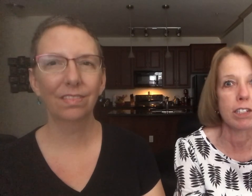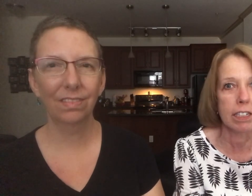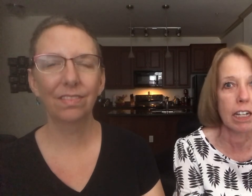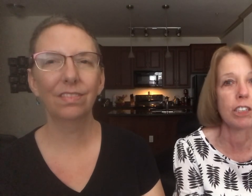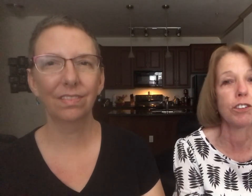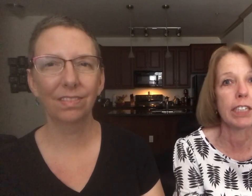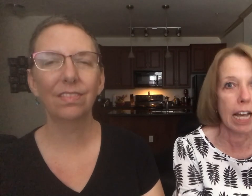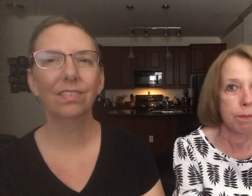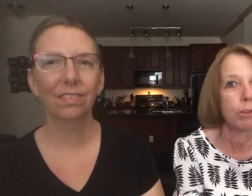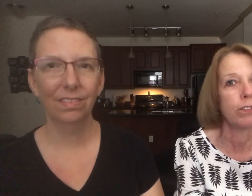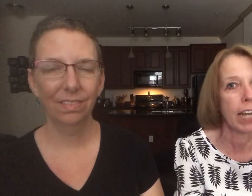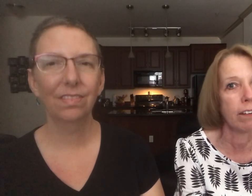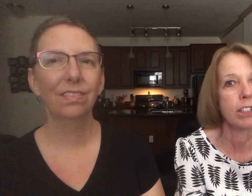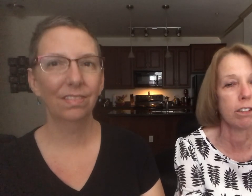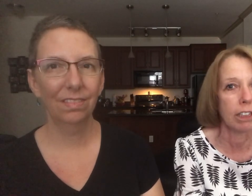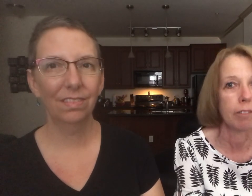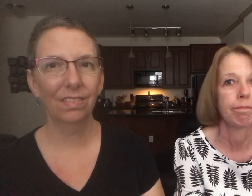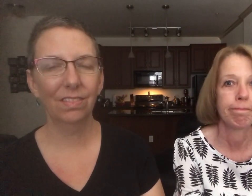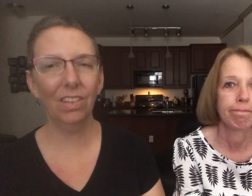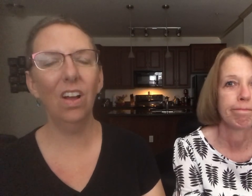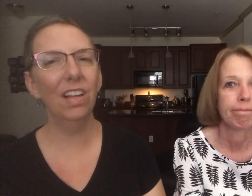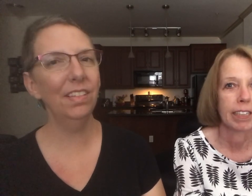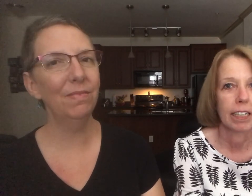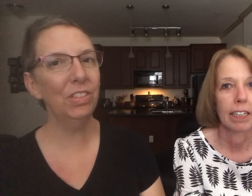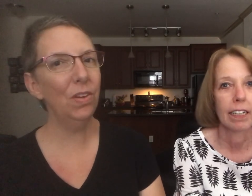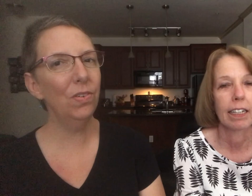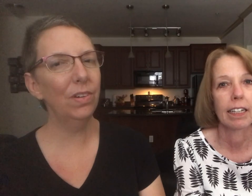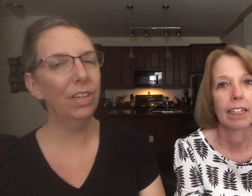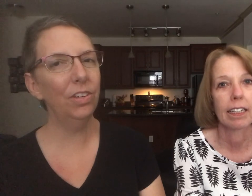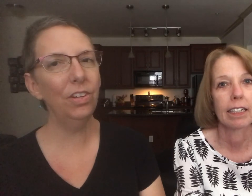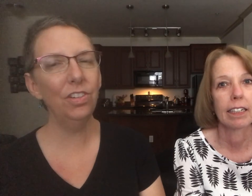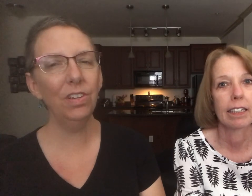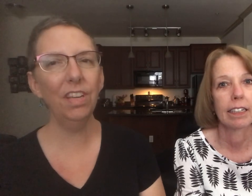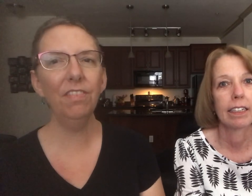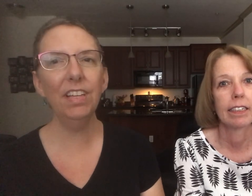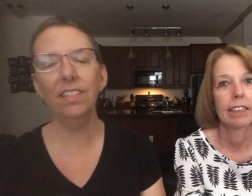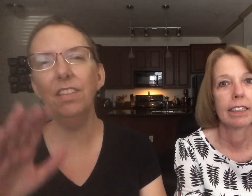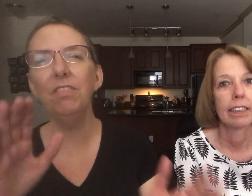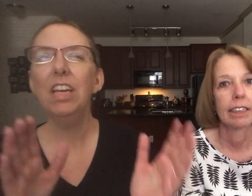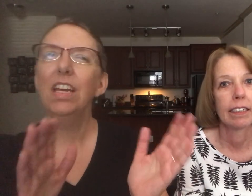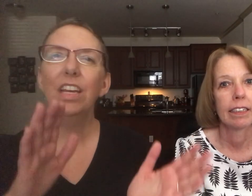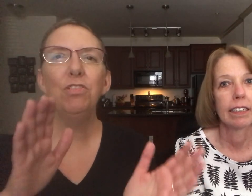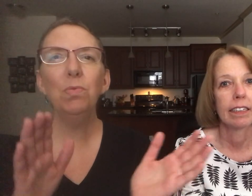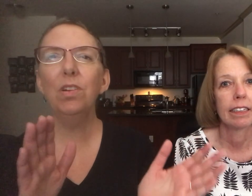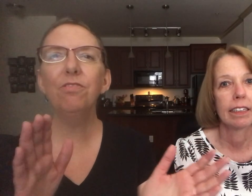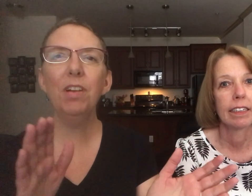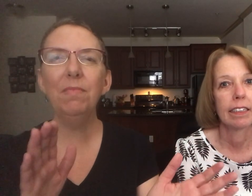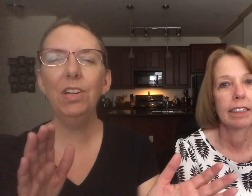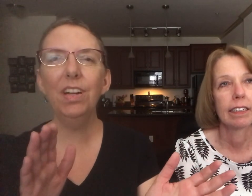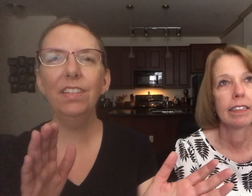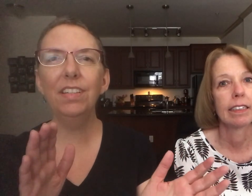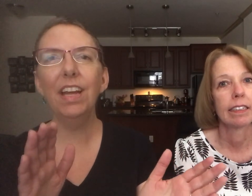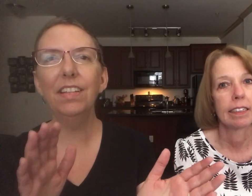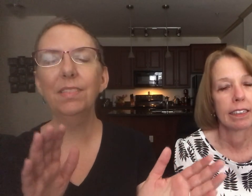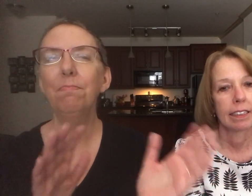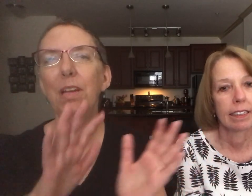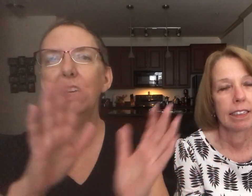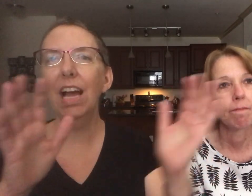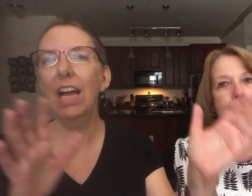the country and moved to Arizona. Awesome. So, could you give us, if you weren't from the United States, but you kind of